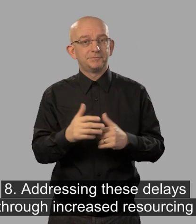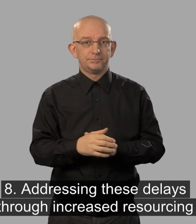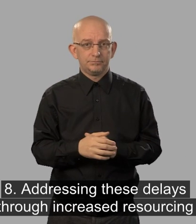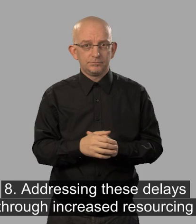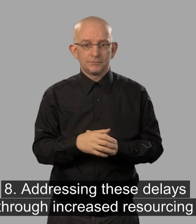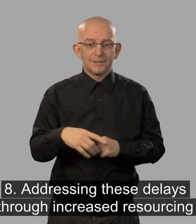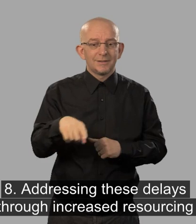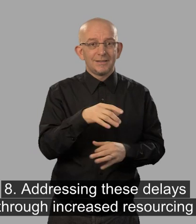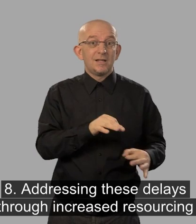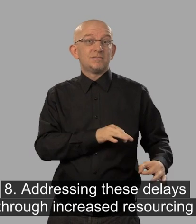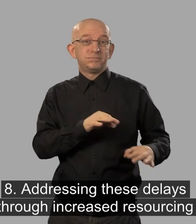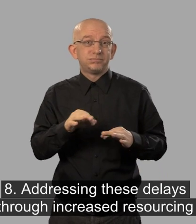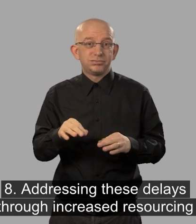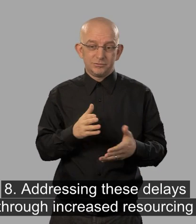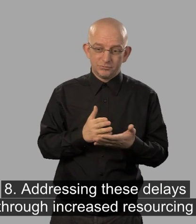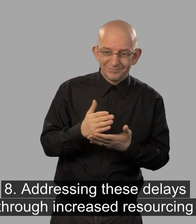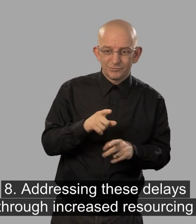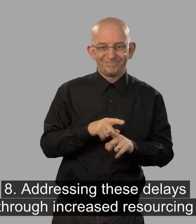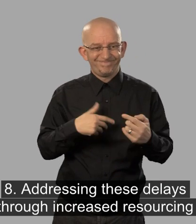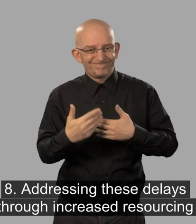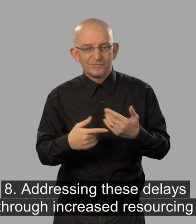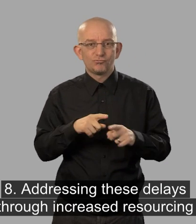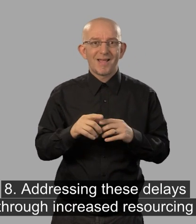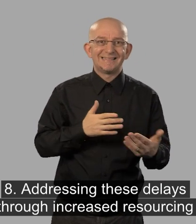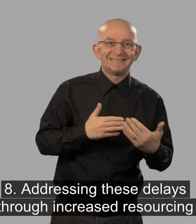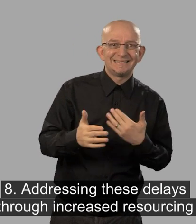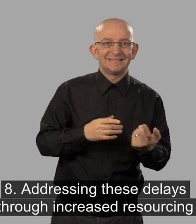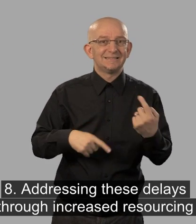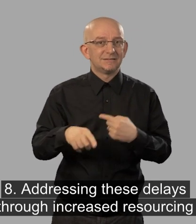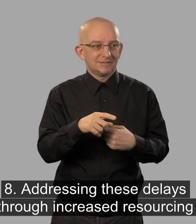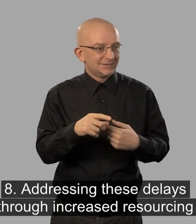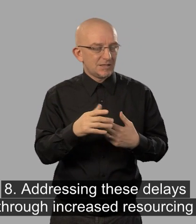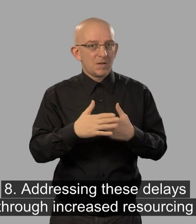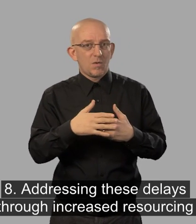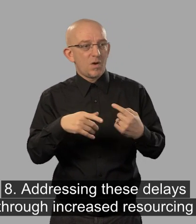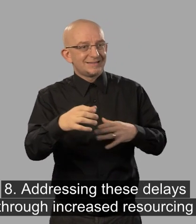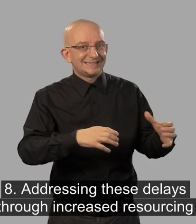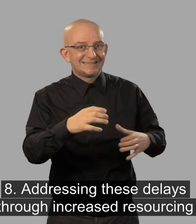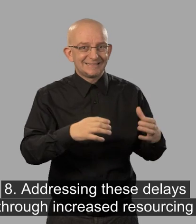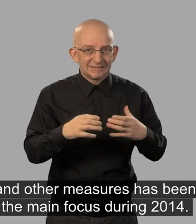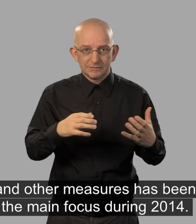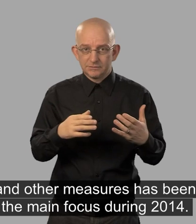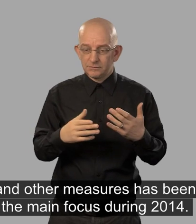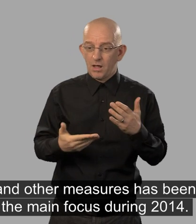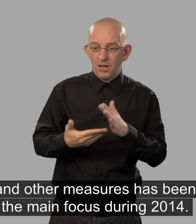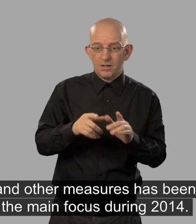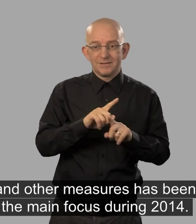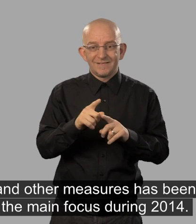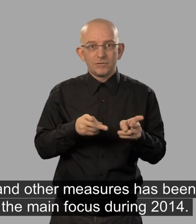8. Addressing these delays through increased resourcing and other measures has been the main